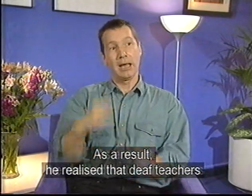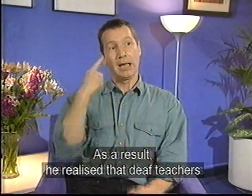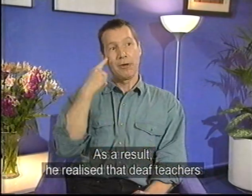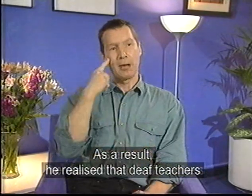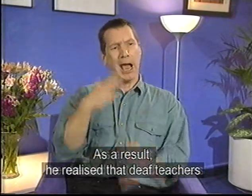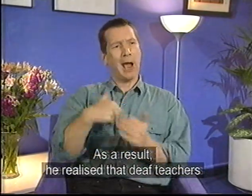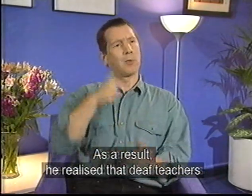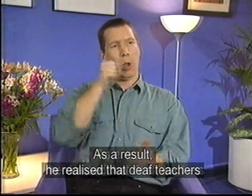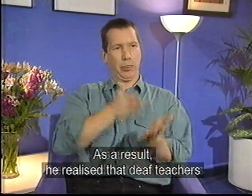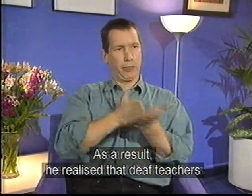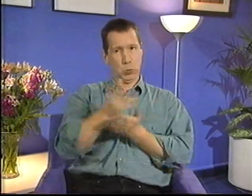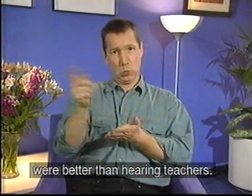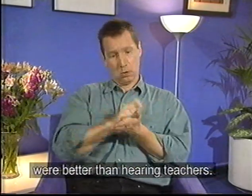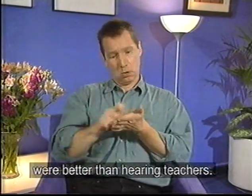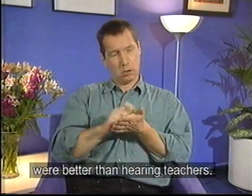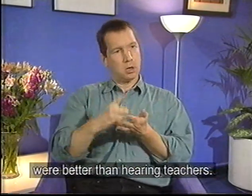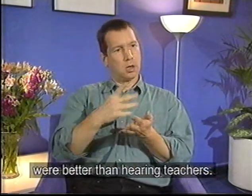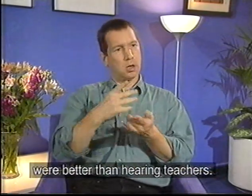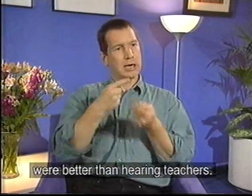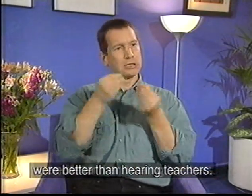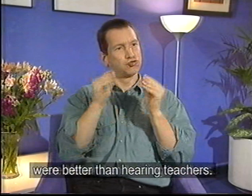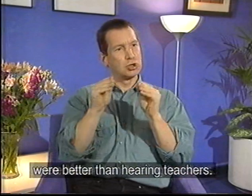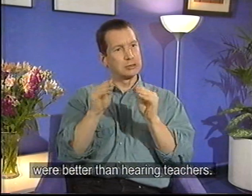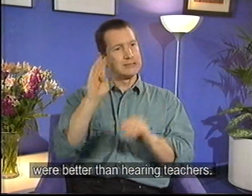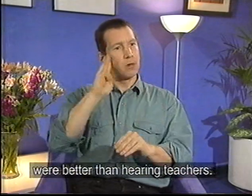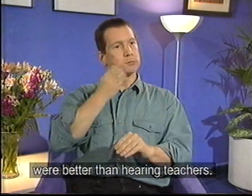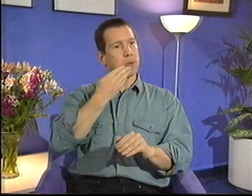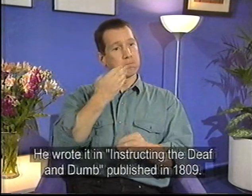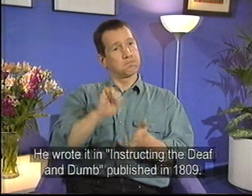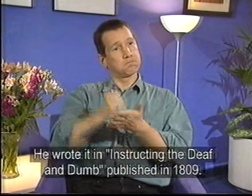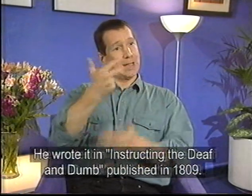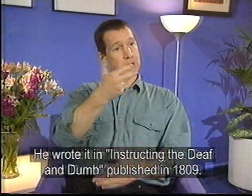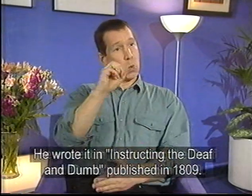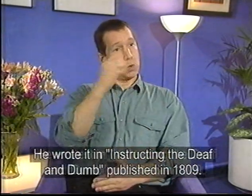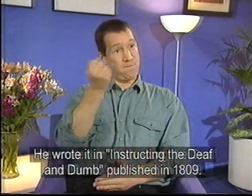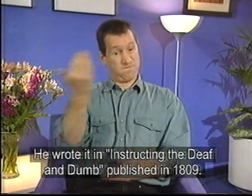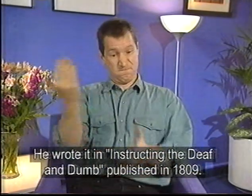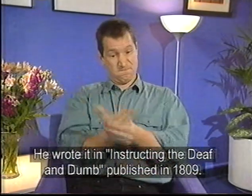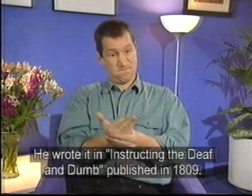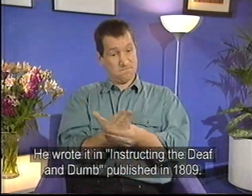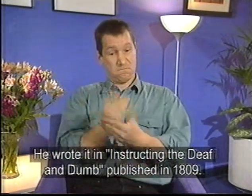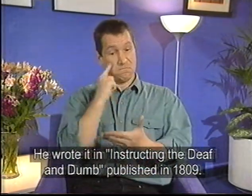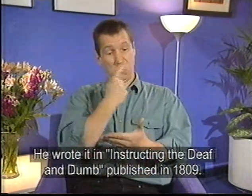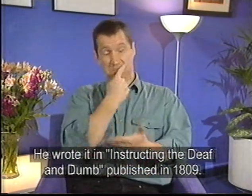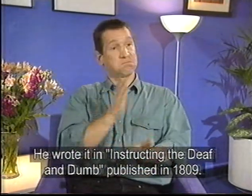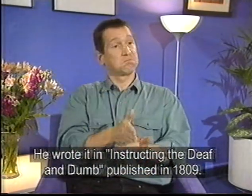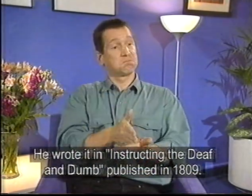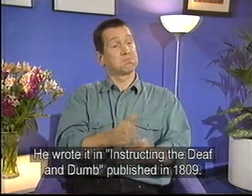hearing teachers. I know this for a fact because he wrote it in Instructing the Deaf and Dumb, published in 1809, so the evidence is